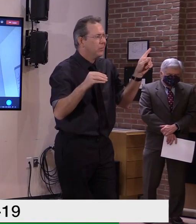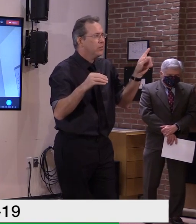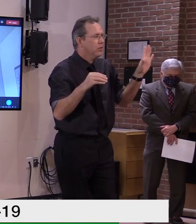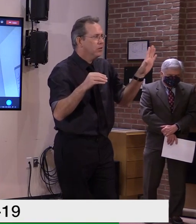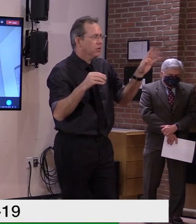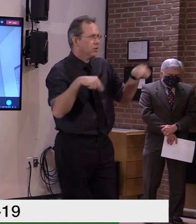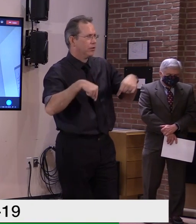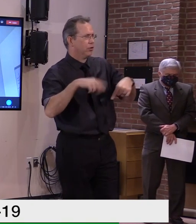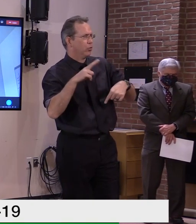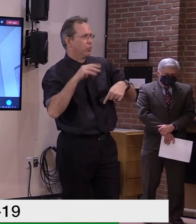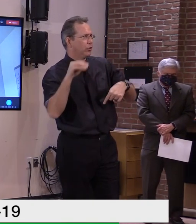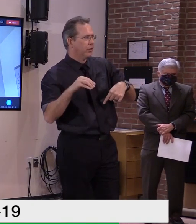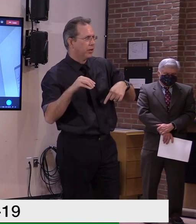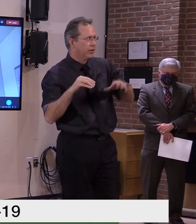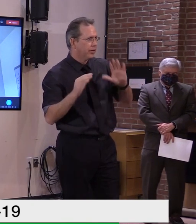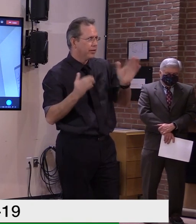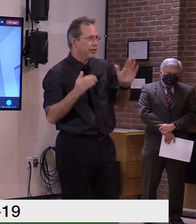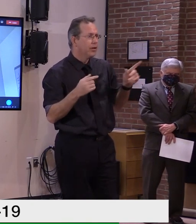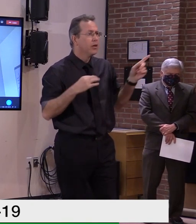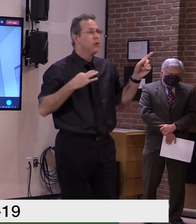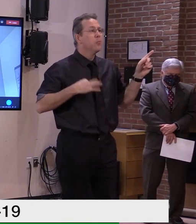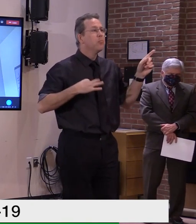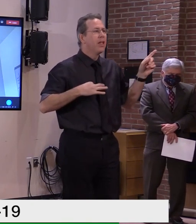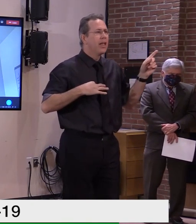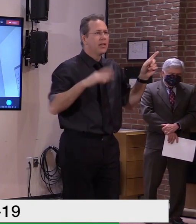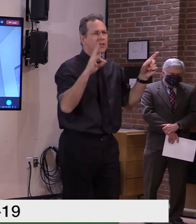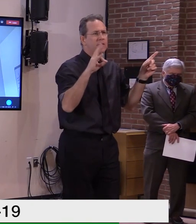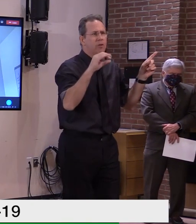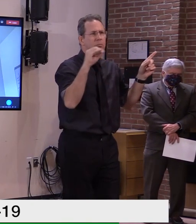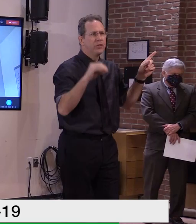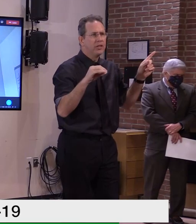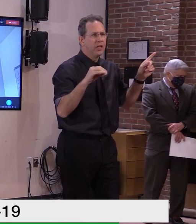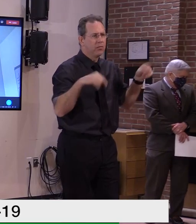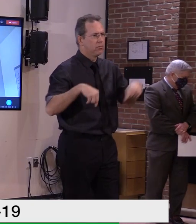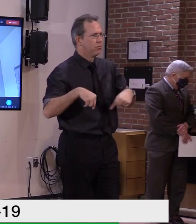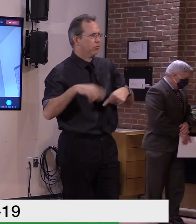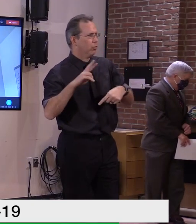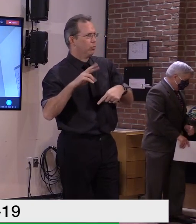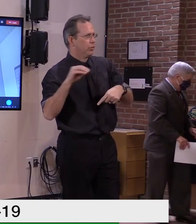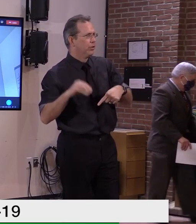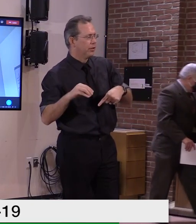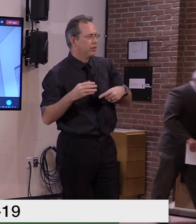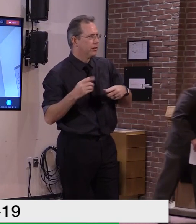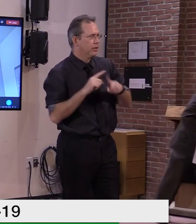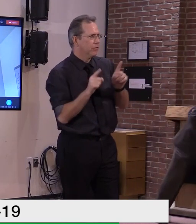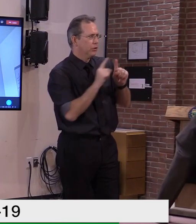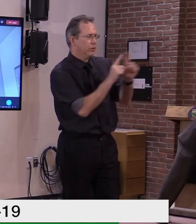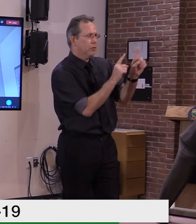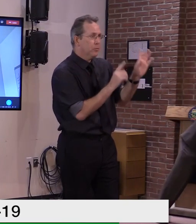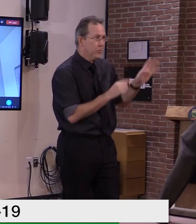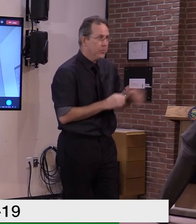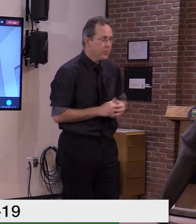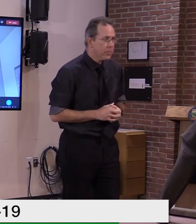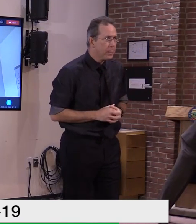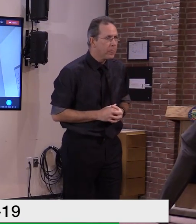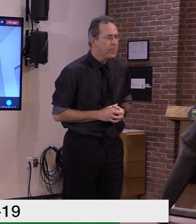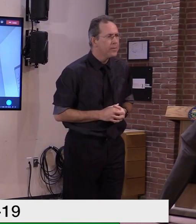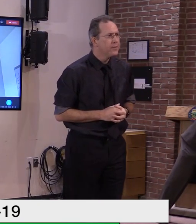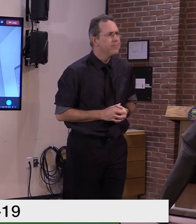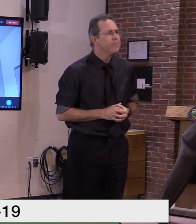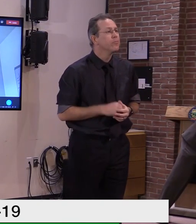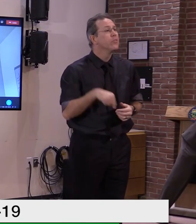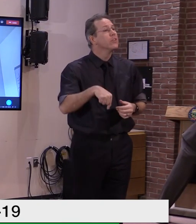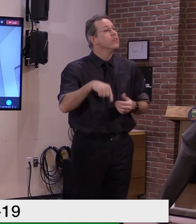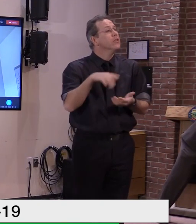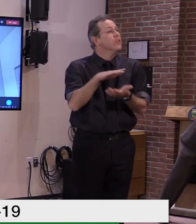Our surveillance testing positivity rate for school staff is not only lower than our overall state positivity rate, but it also has been declining